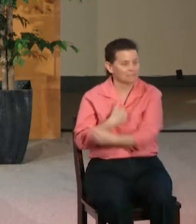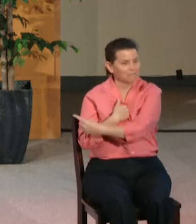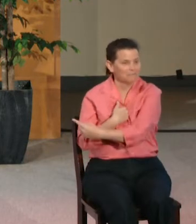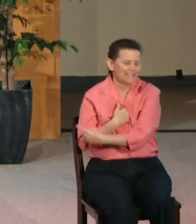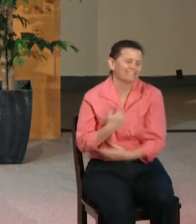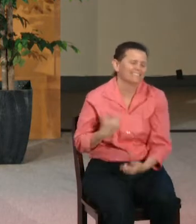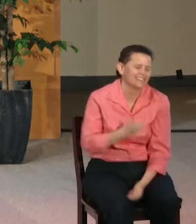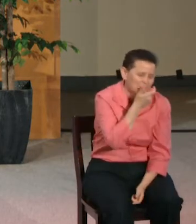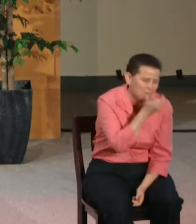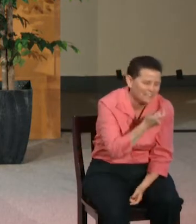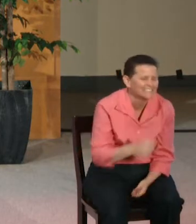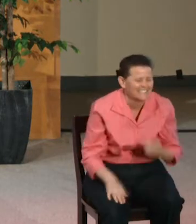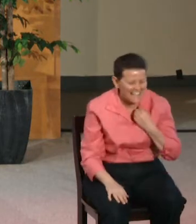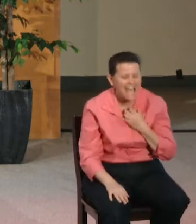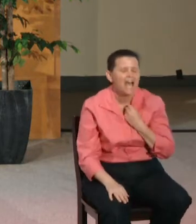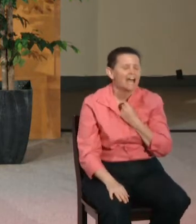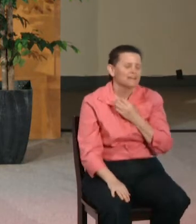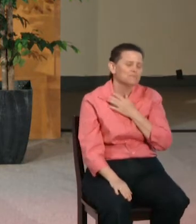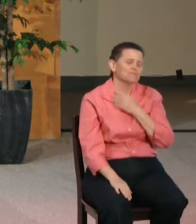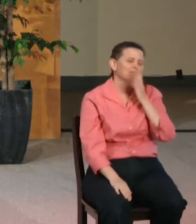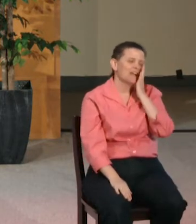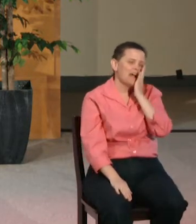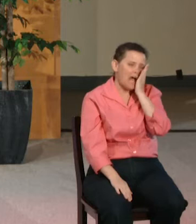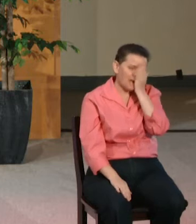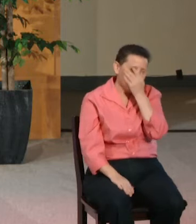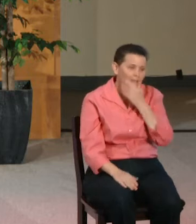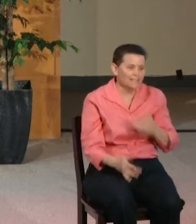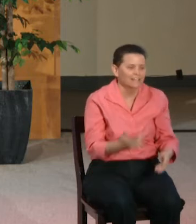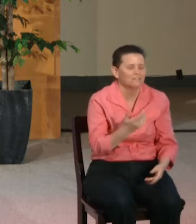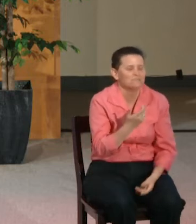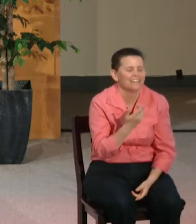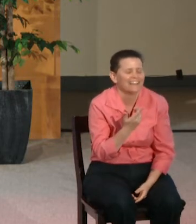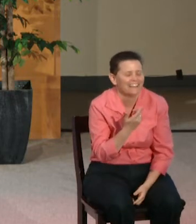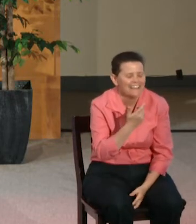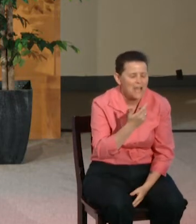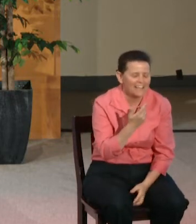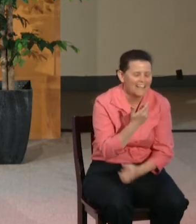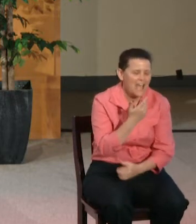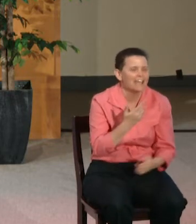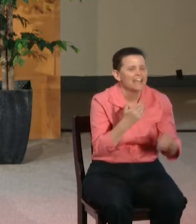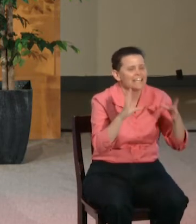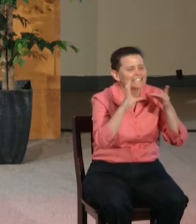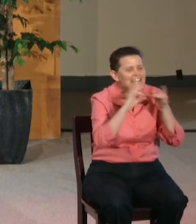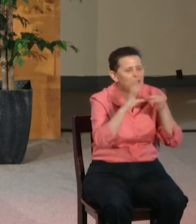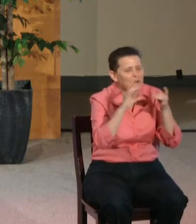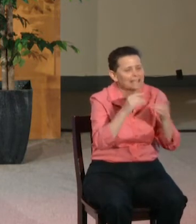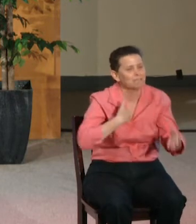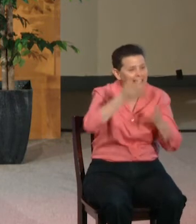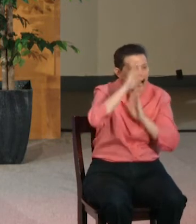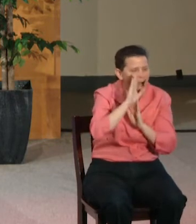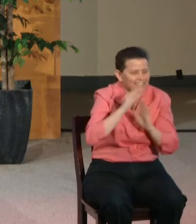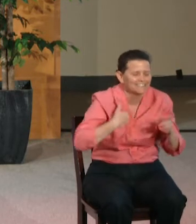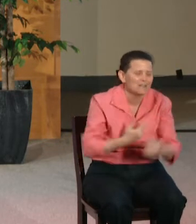man, what a brilliant movie. And it's narrated by God, by the way. Y'all knew that. Y'all knew that Morgan Freeman is God. Y'all knew that, right?